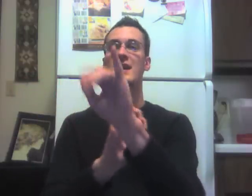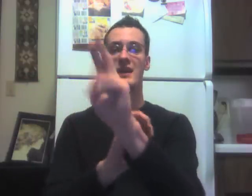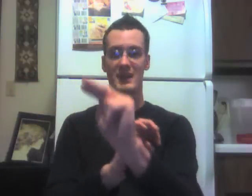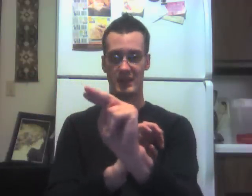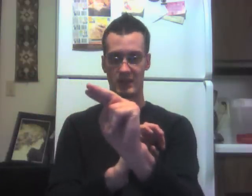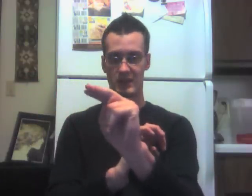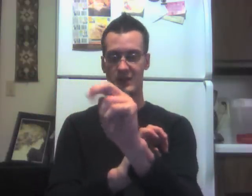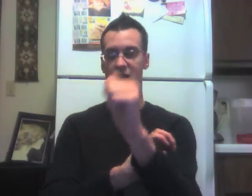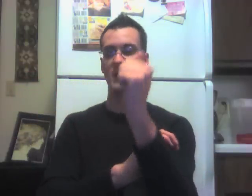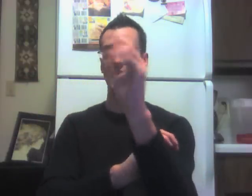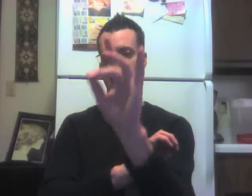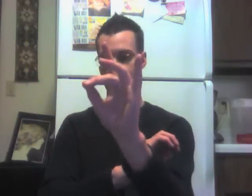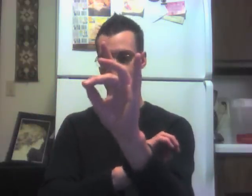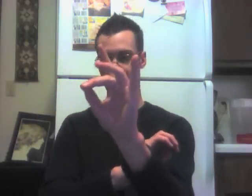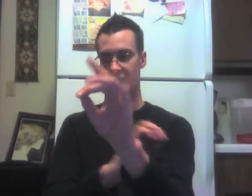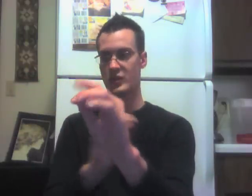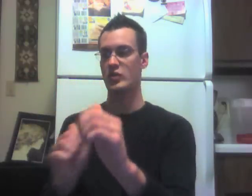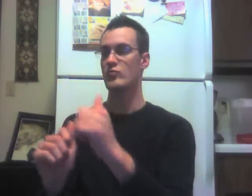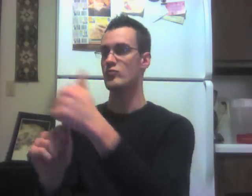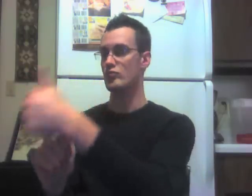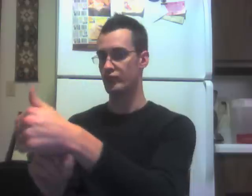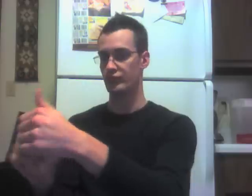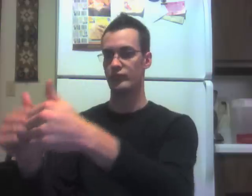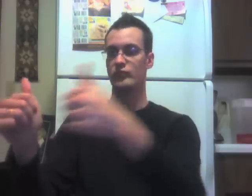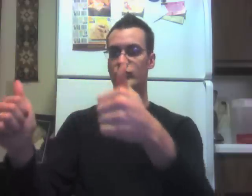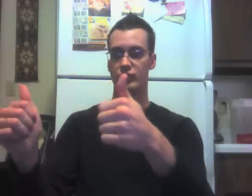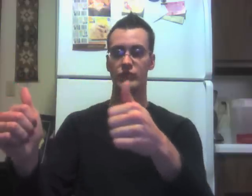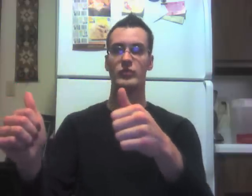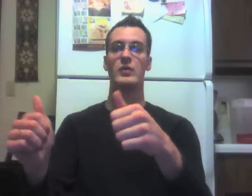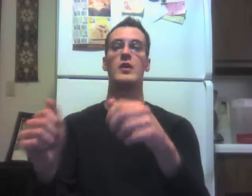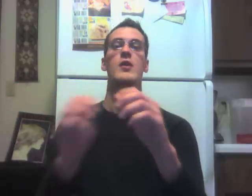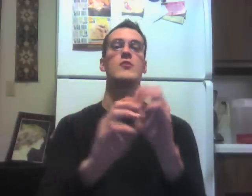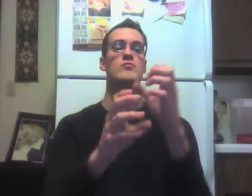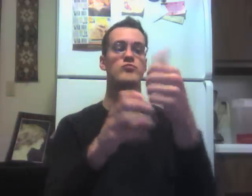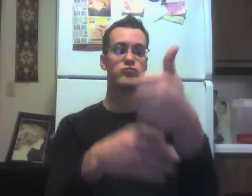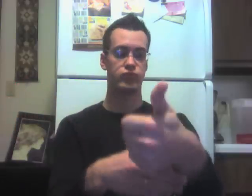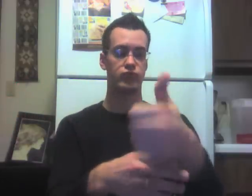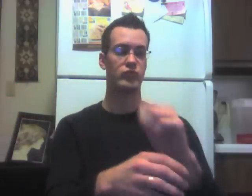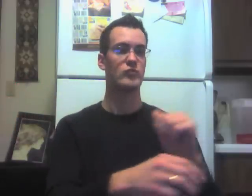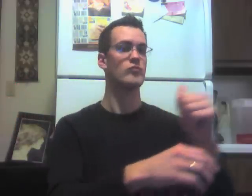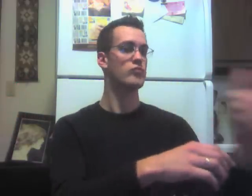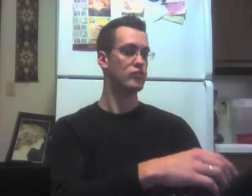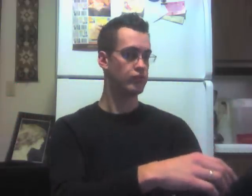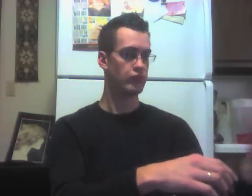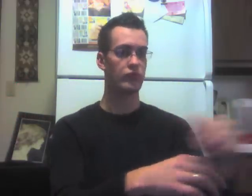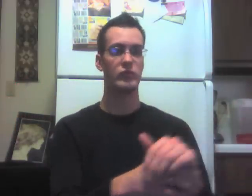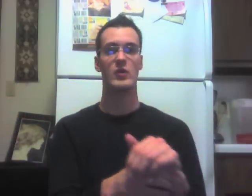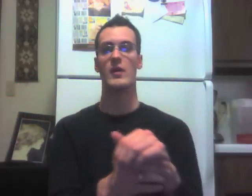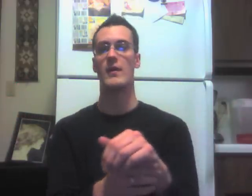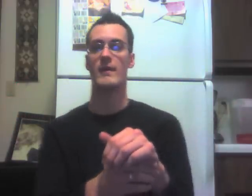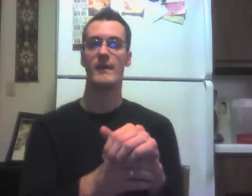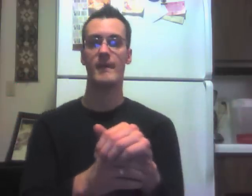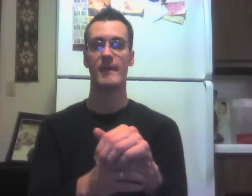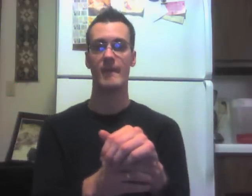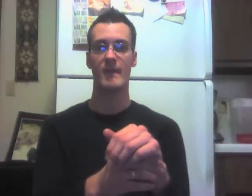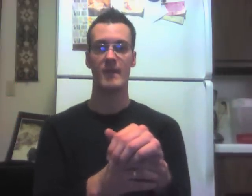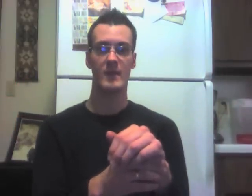apart. This will promote strong, vigorous plants. Number 4. Rose bushes require